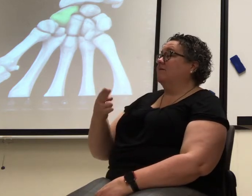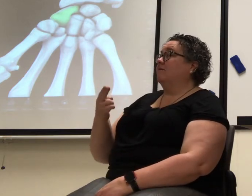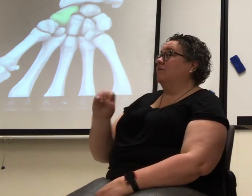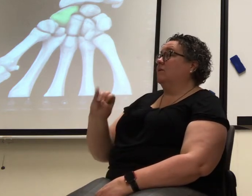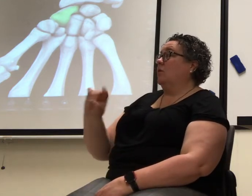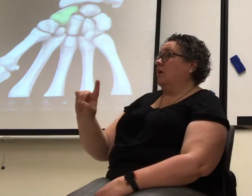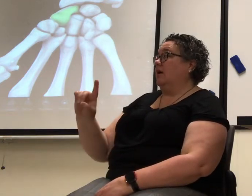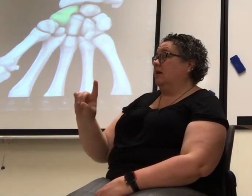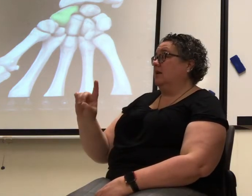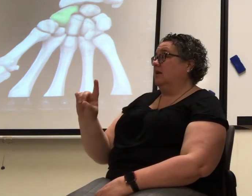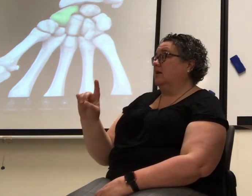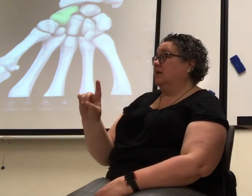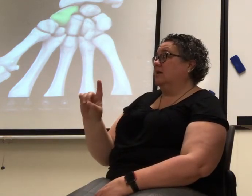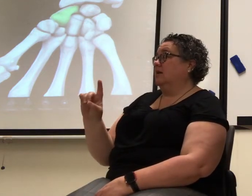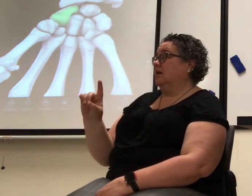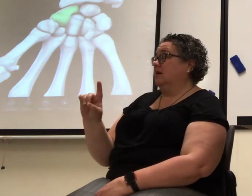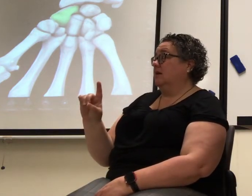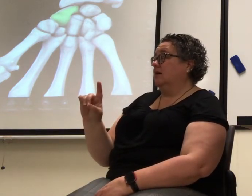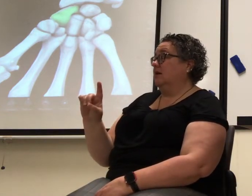Triquetrum.